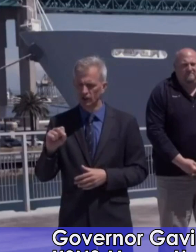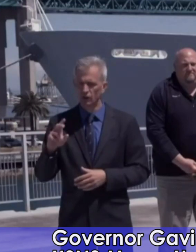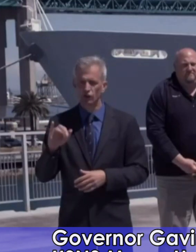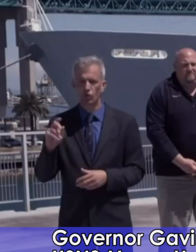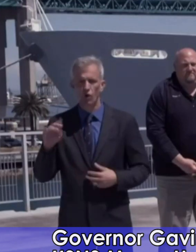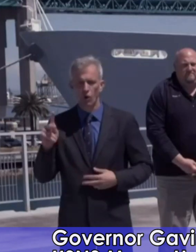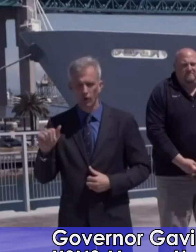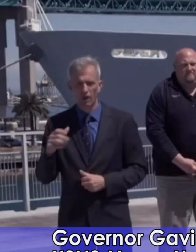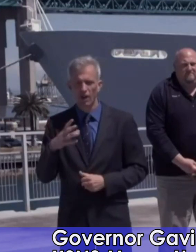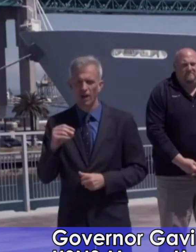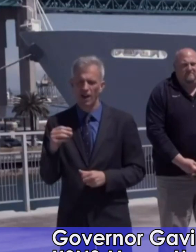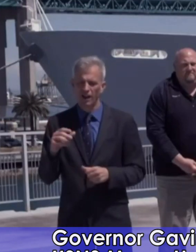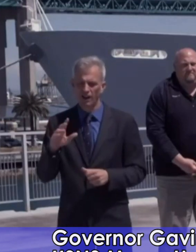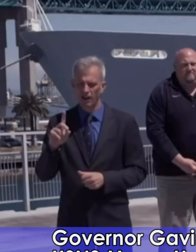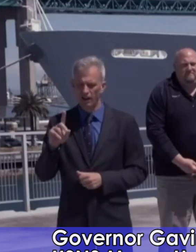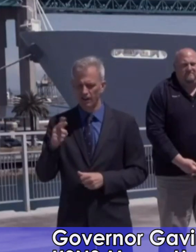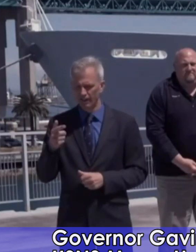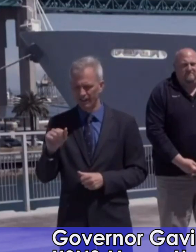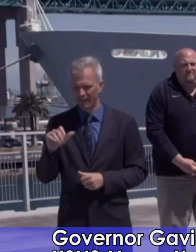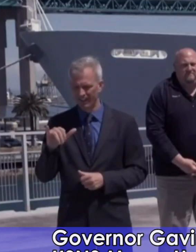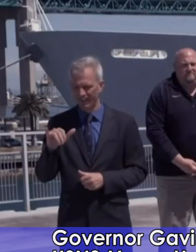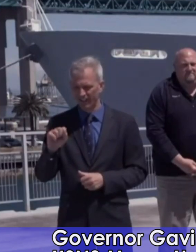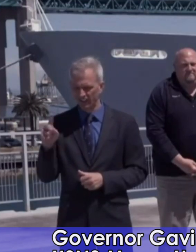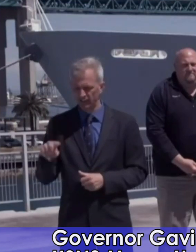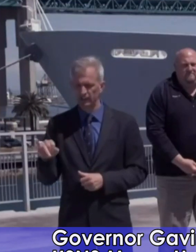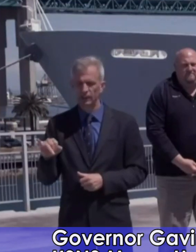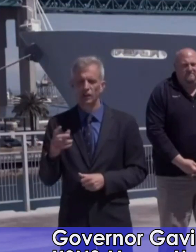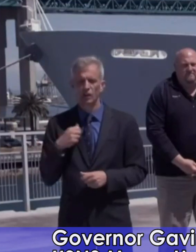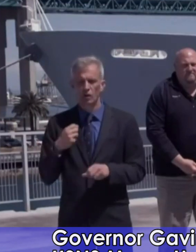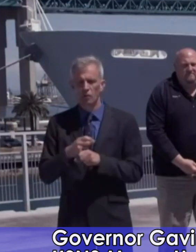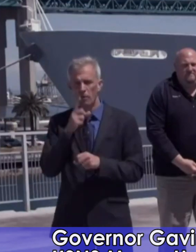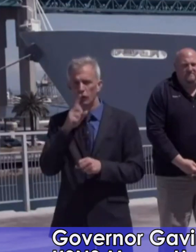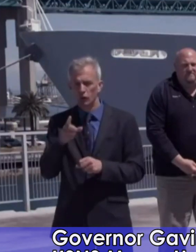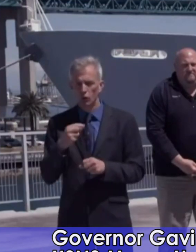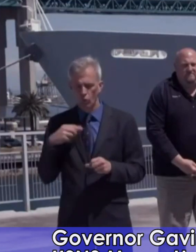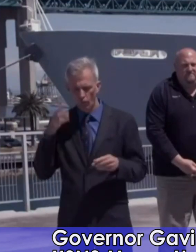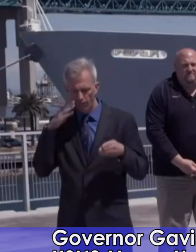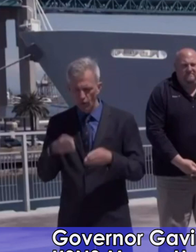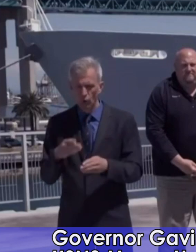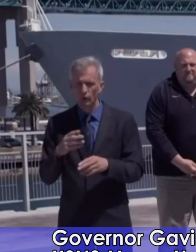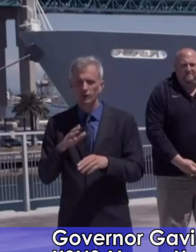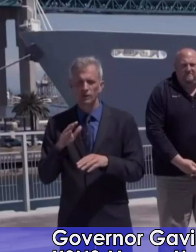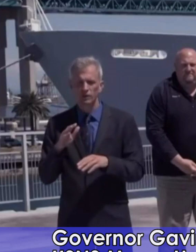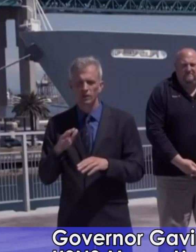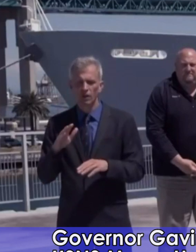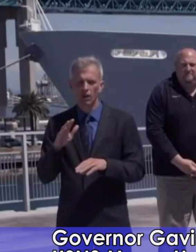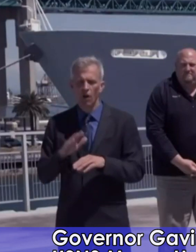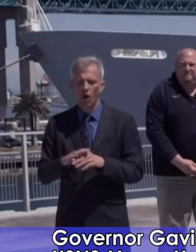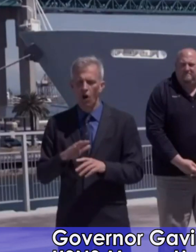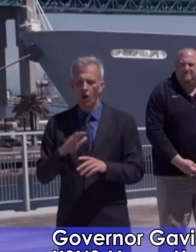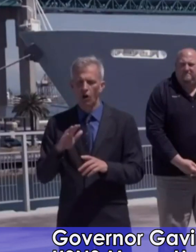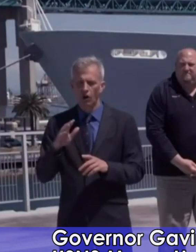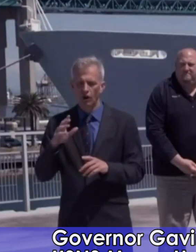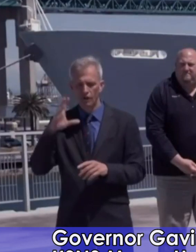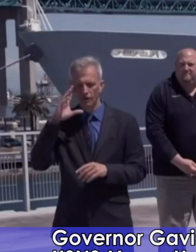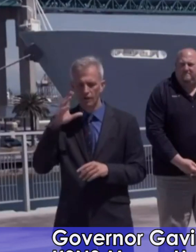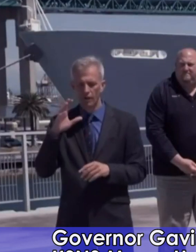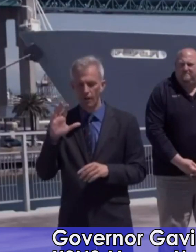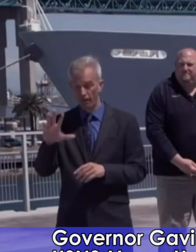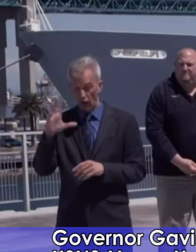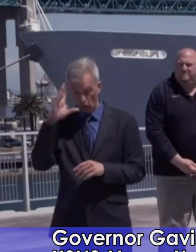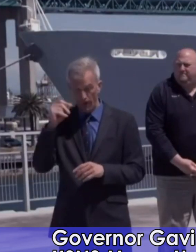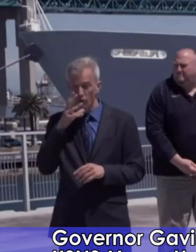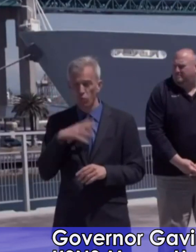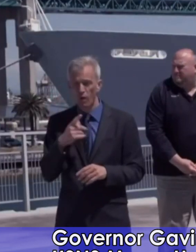that the men and women who are in there can focus on our health while we protect theirs. Here, this will be a ship that will take patients